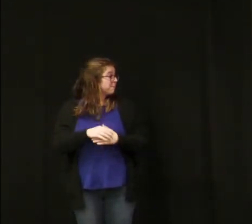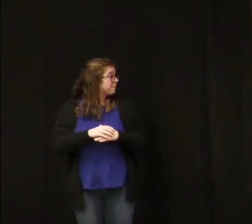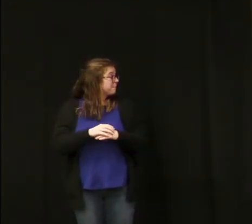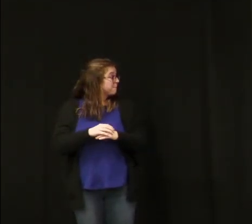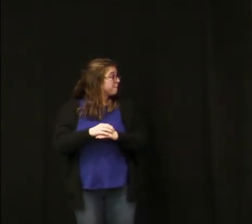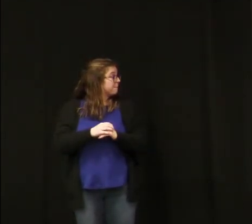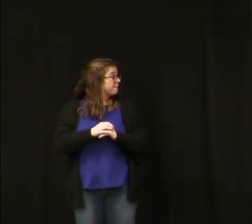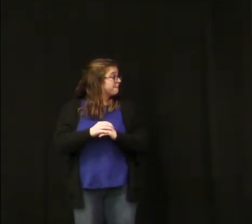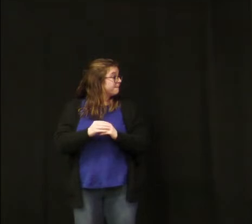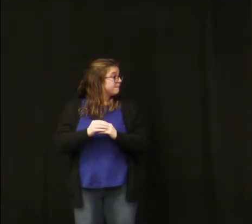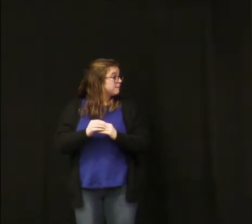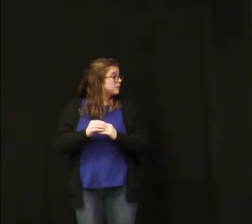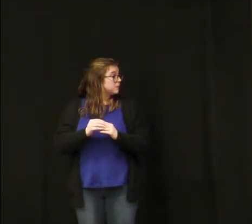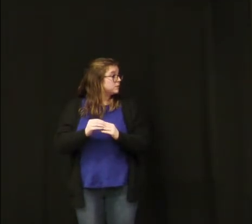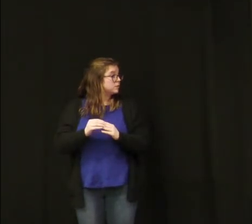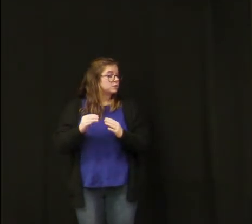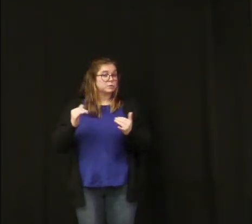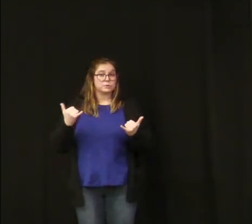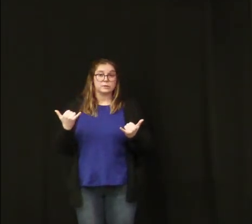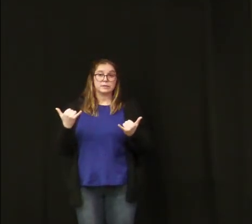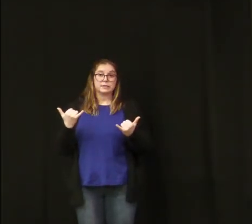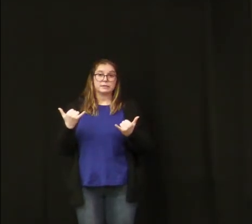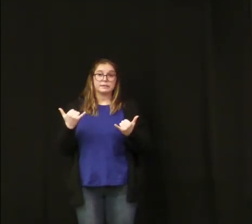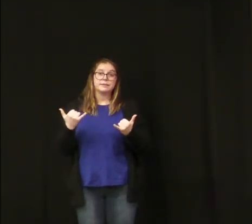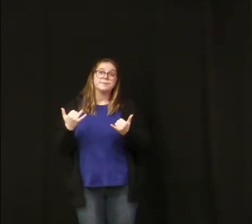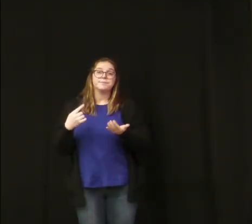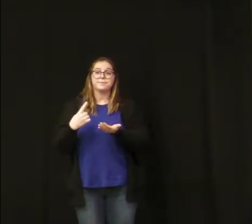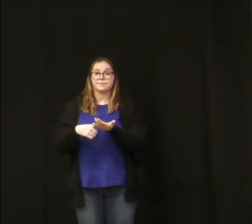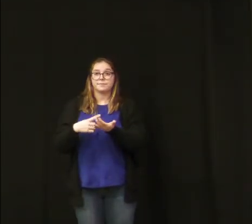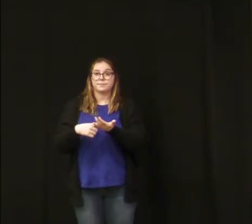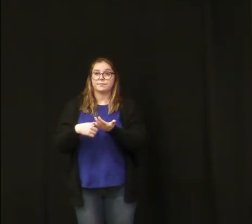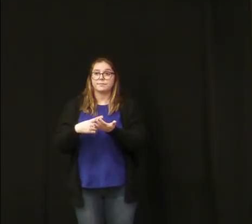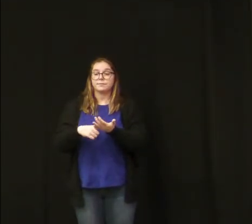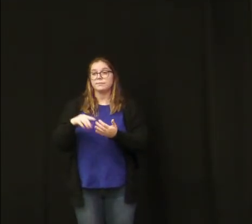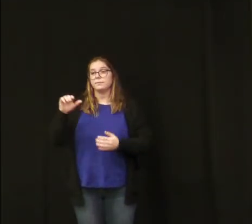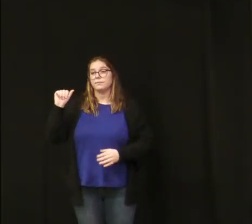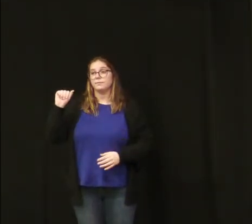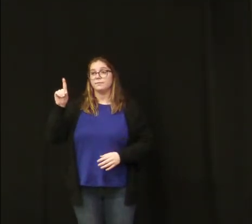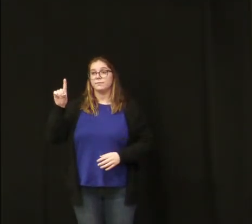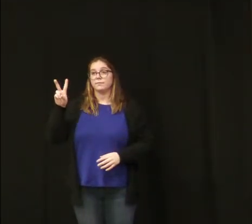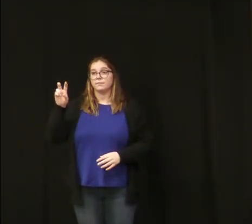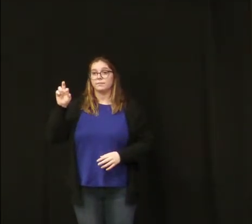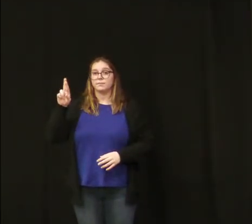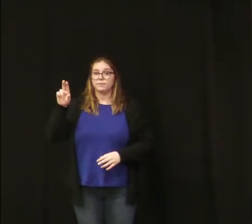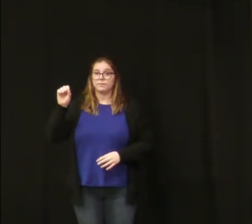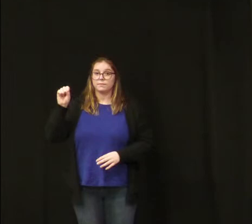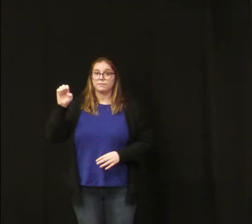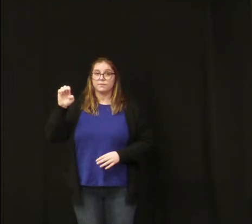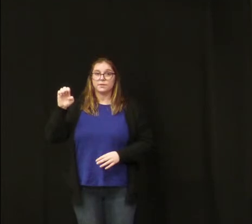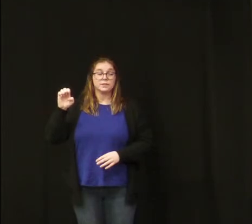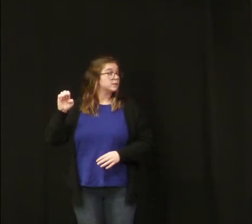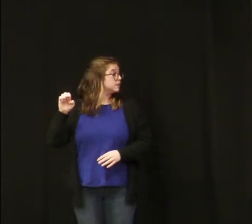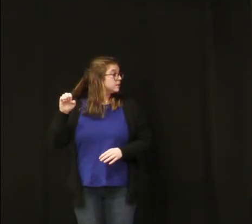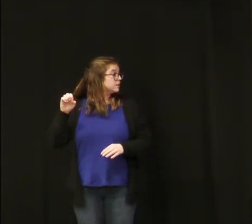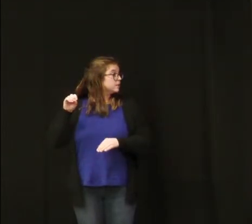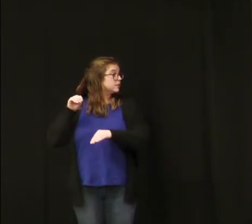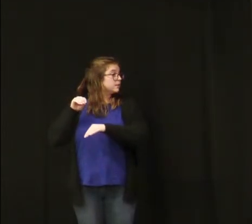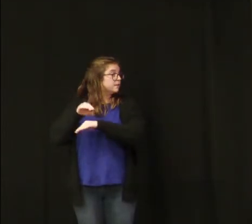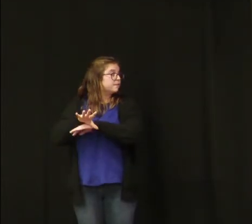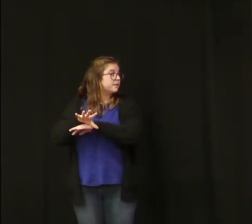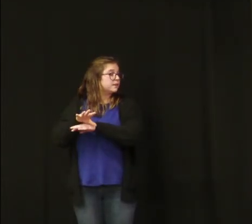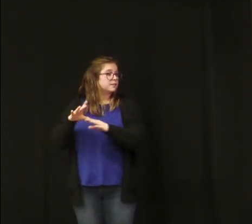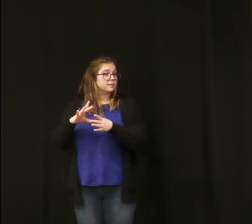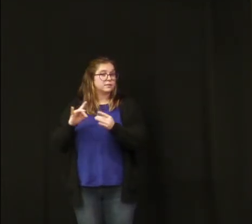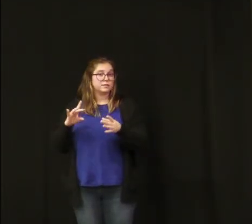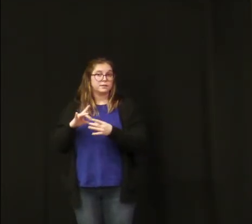All right. So now we're going to talk about adverse effect statements. Now let me ask you guys really quickly.